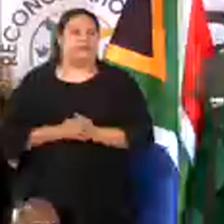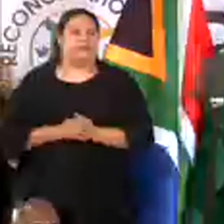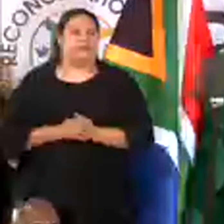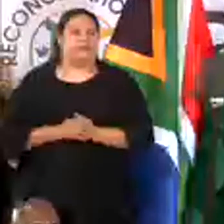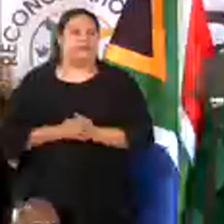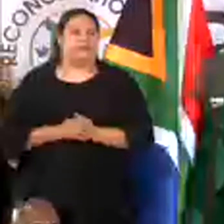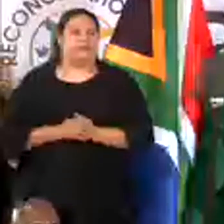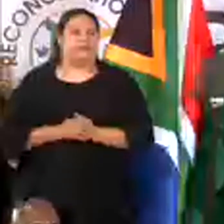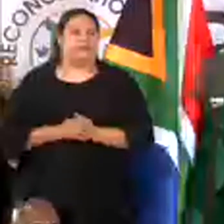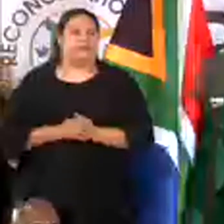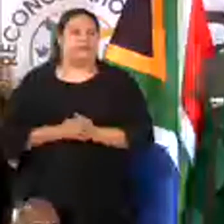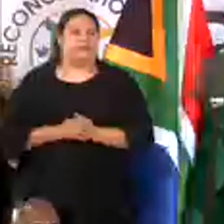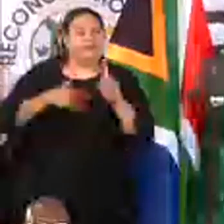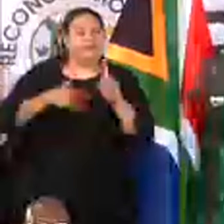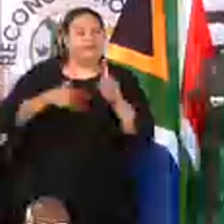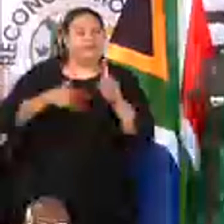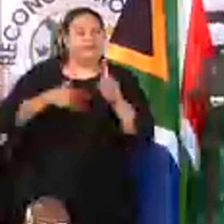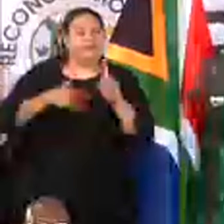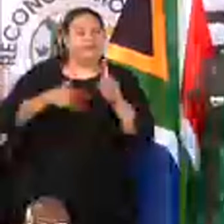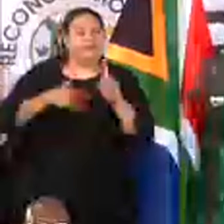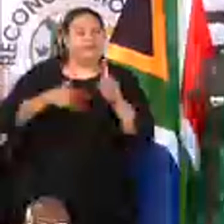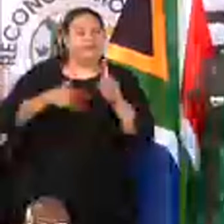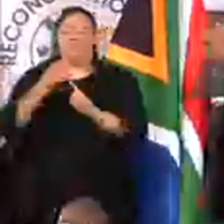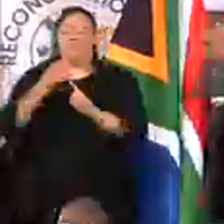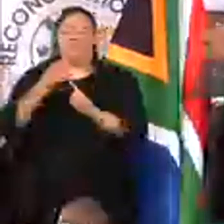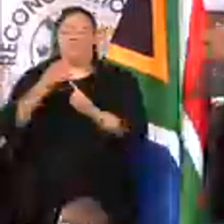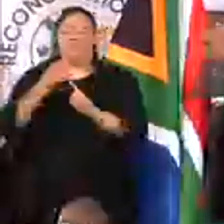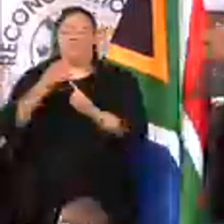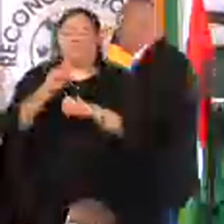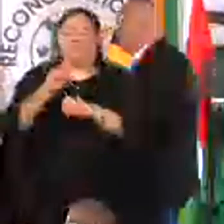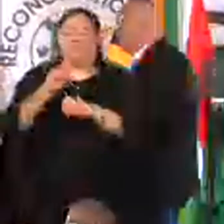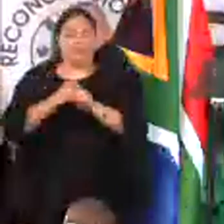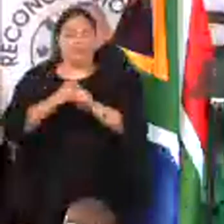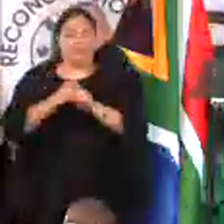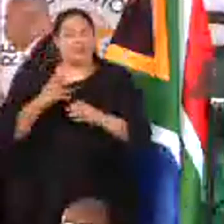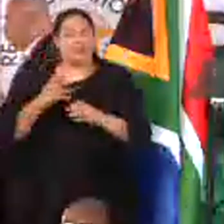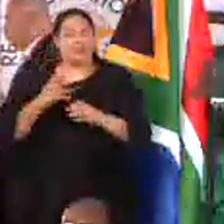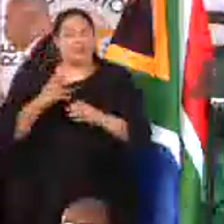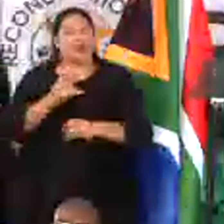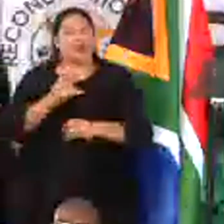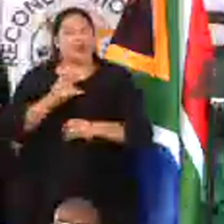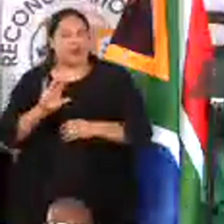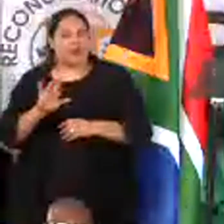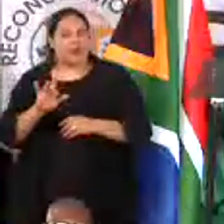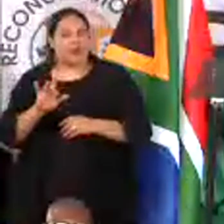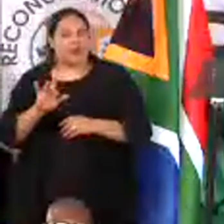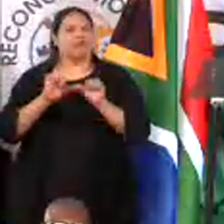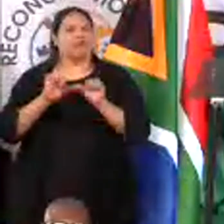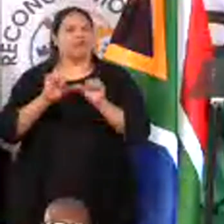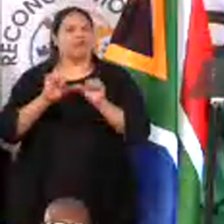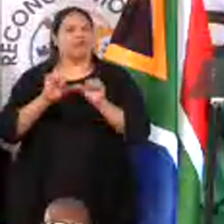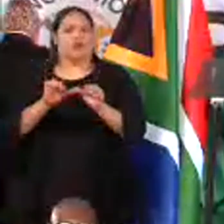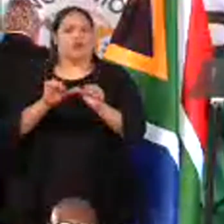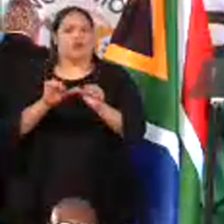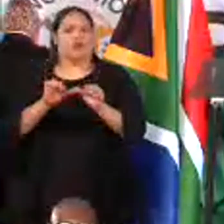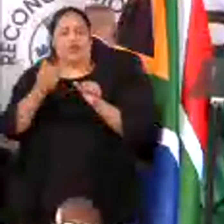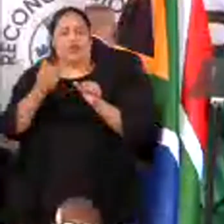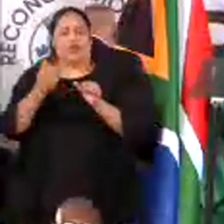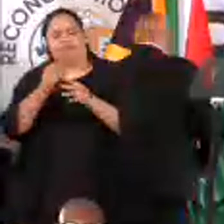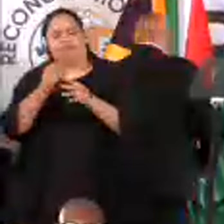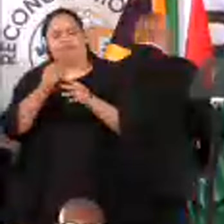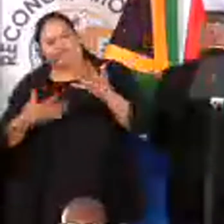Despite the achievements of the past 30 years, South Africa continues to face